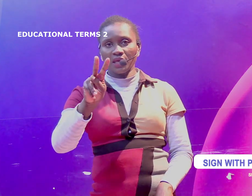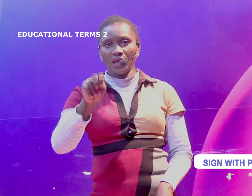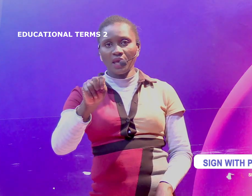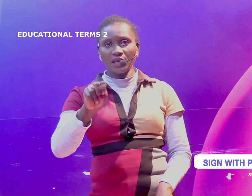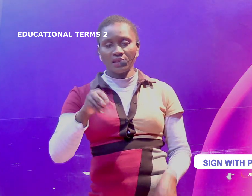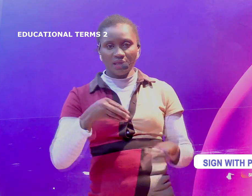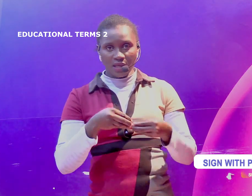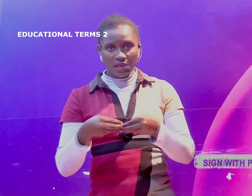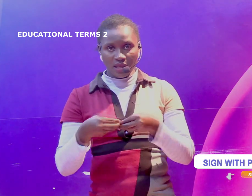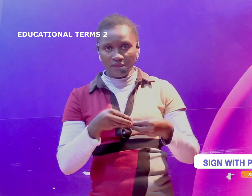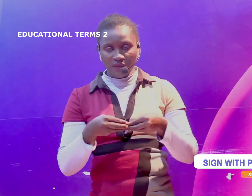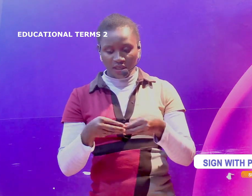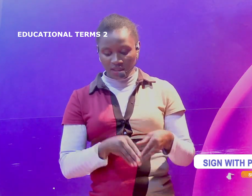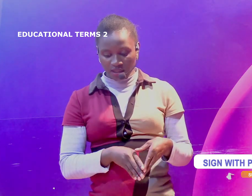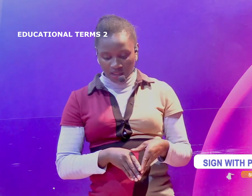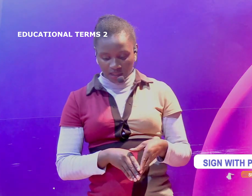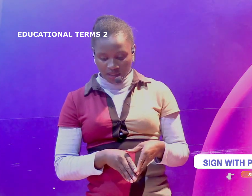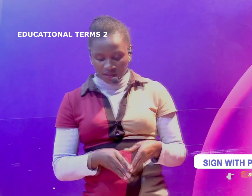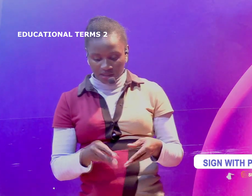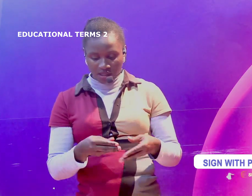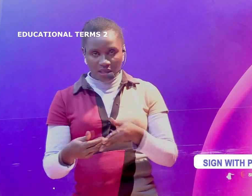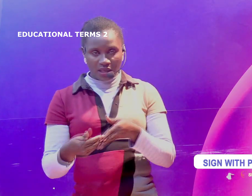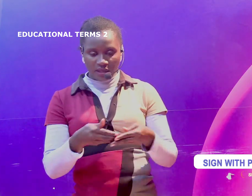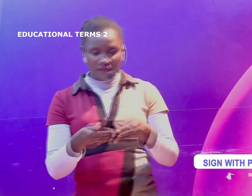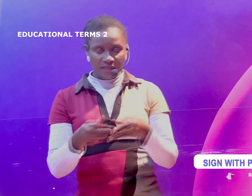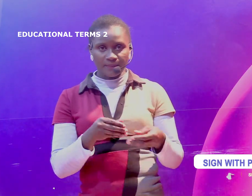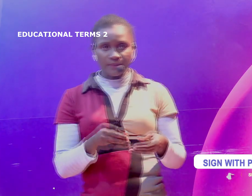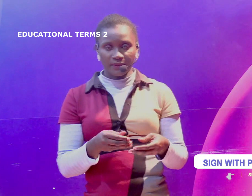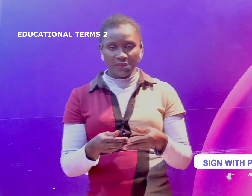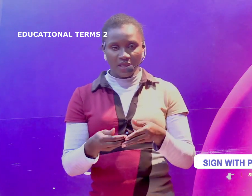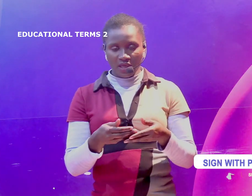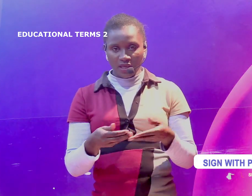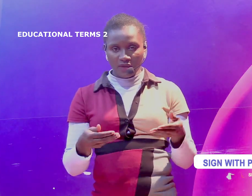E-V-E-N, even, like that, even,